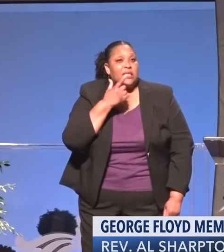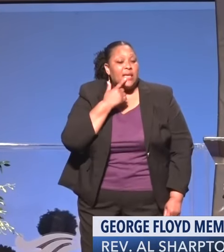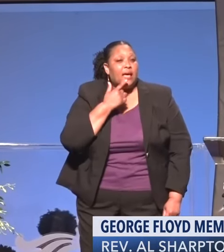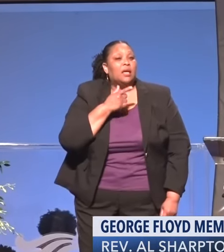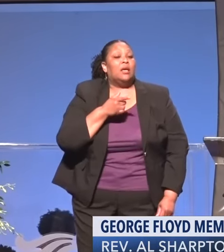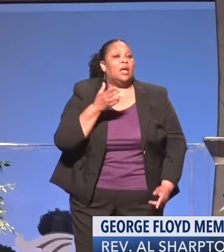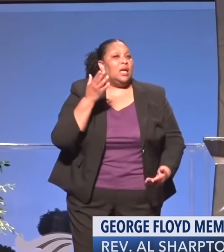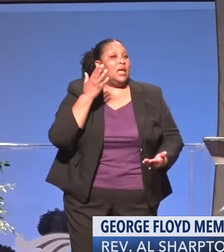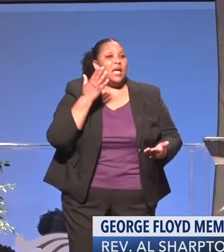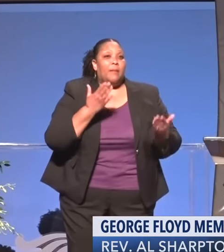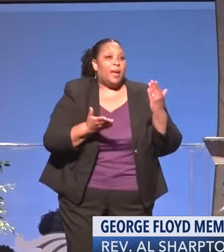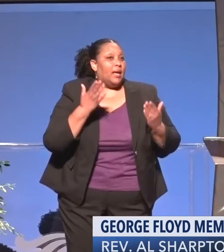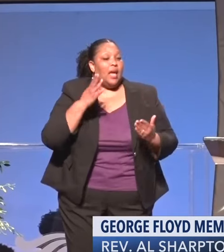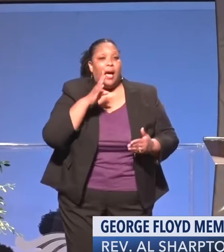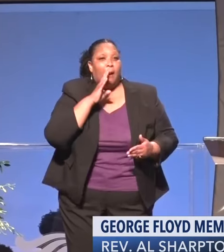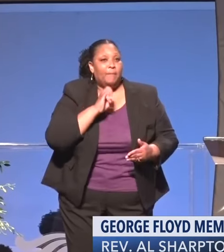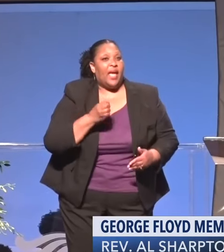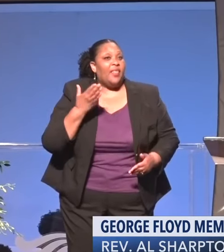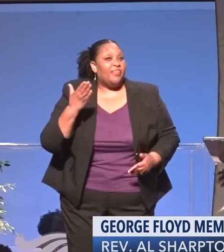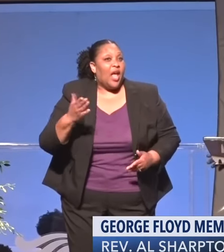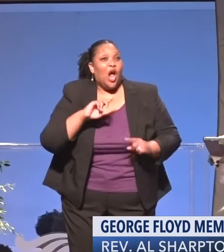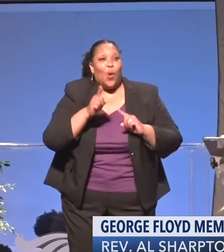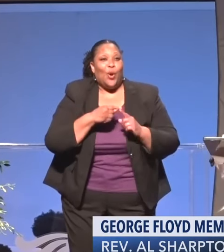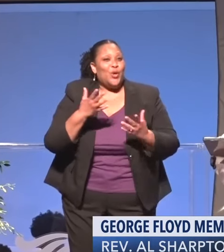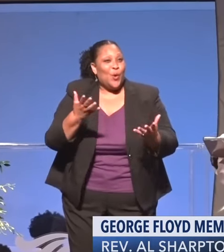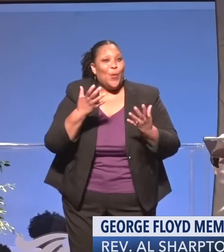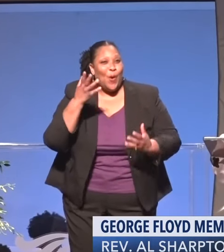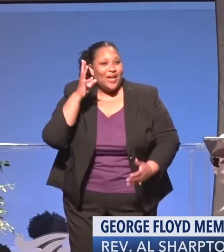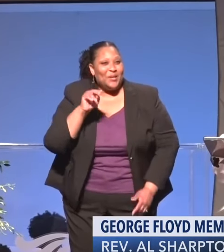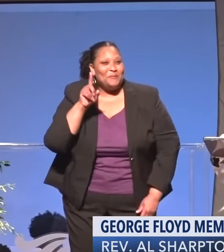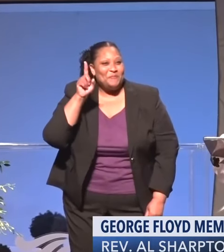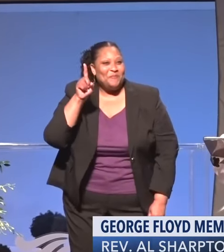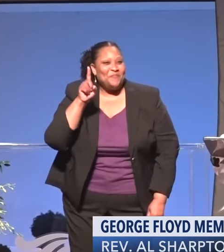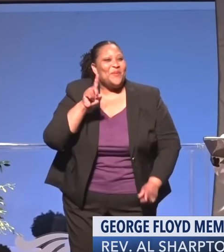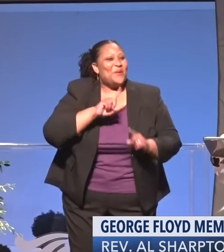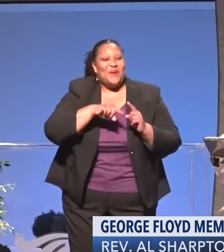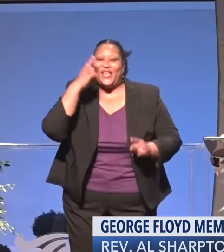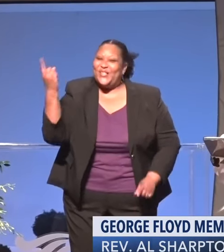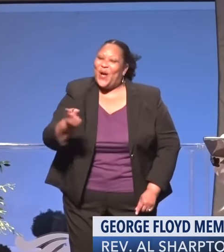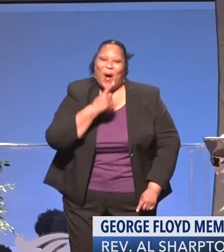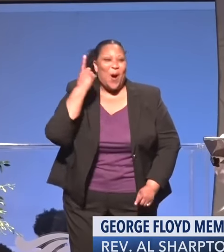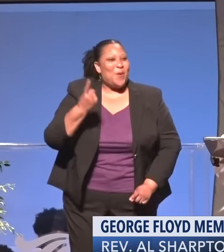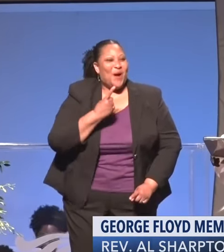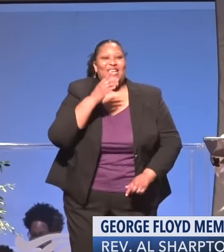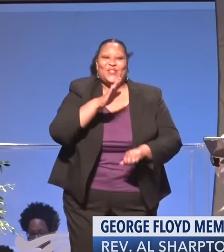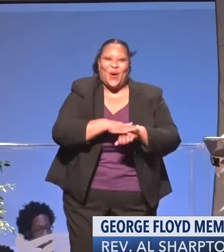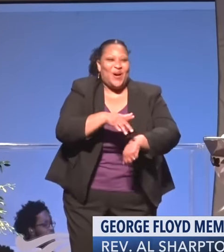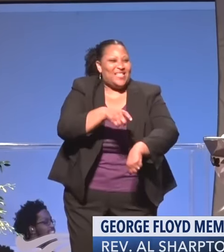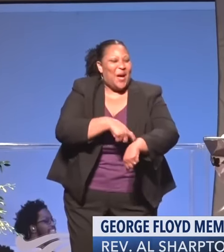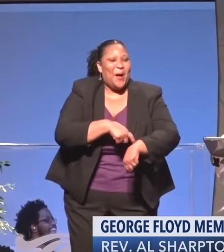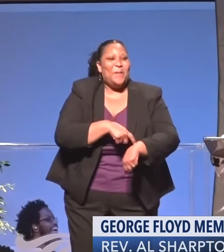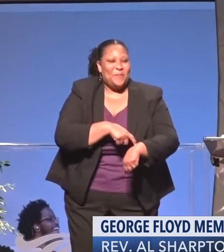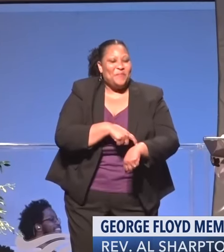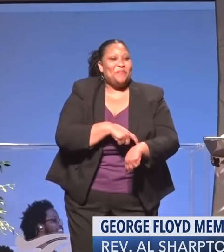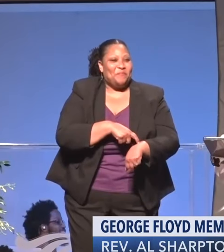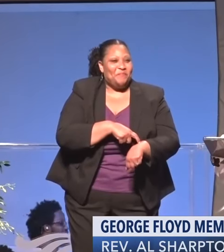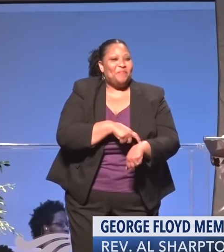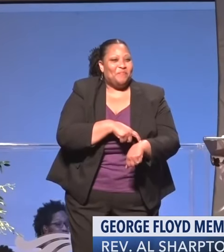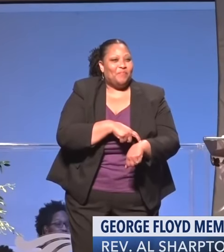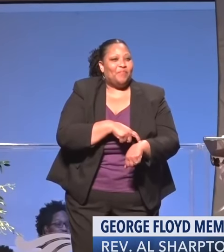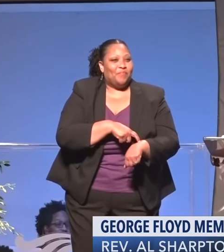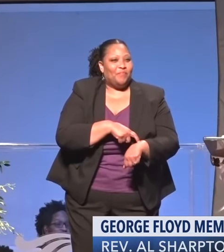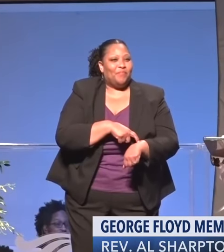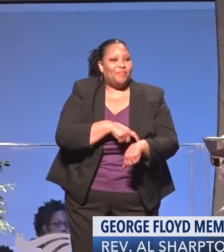"He may not be there when you want them, but he's always on time.